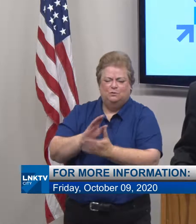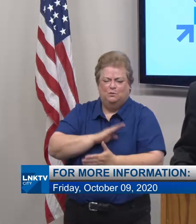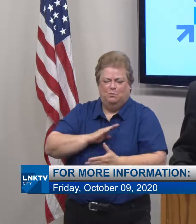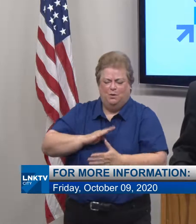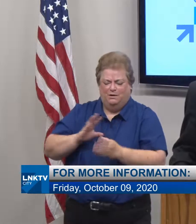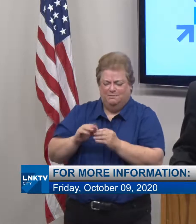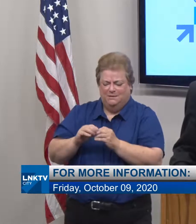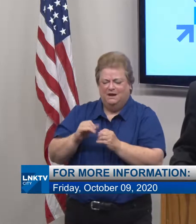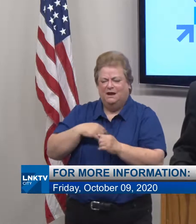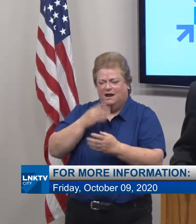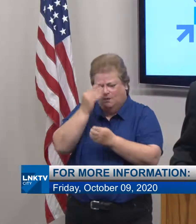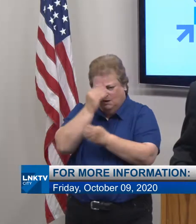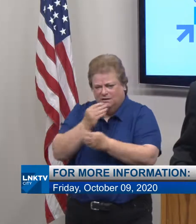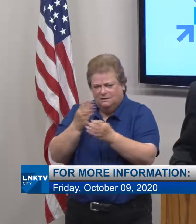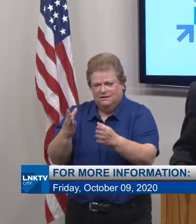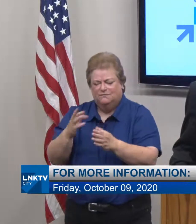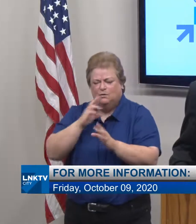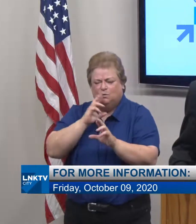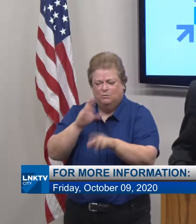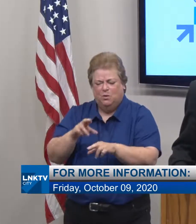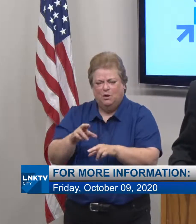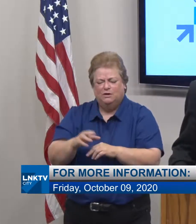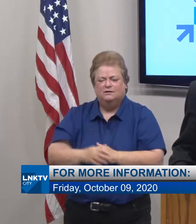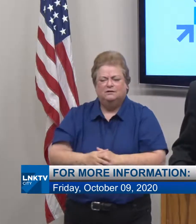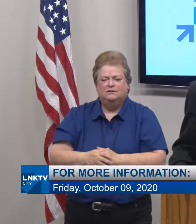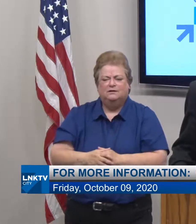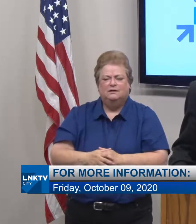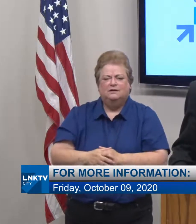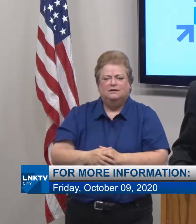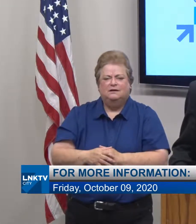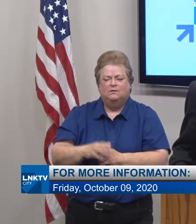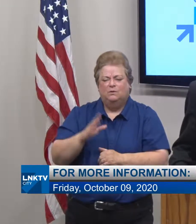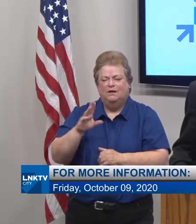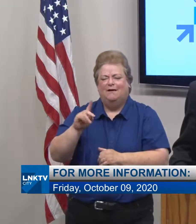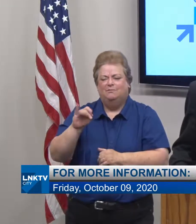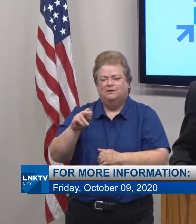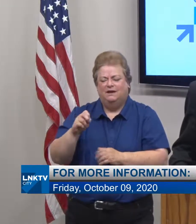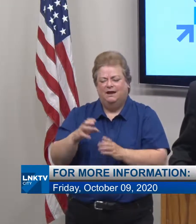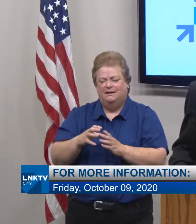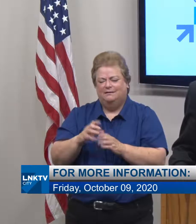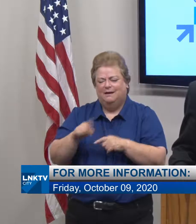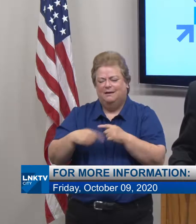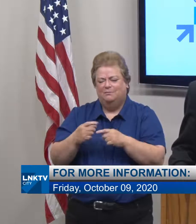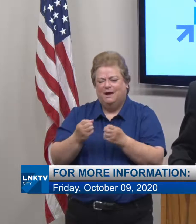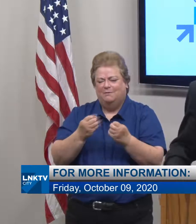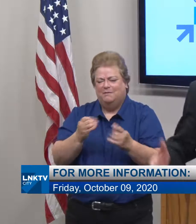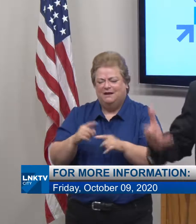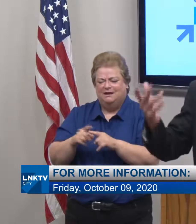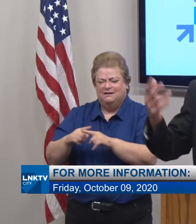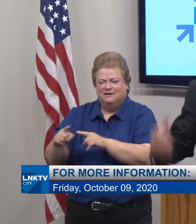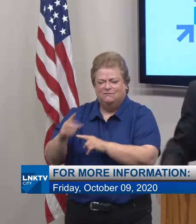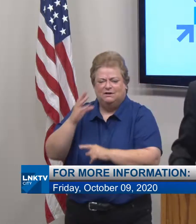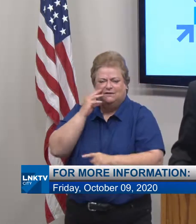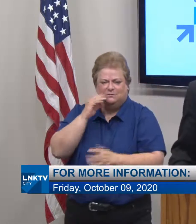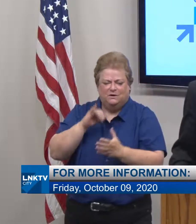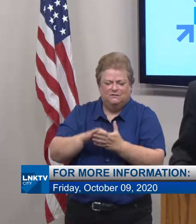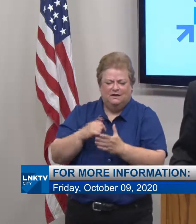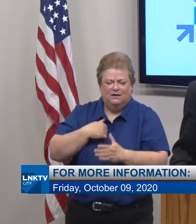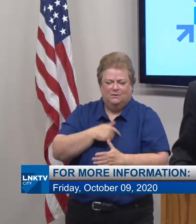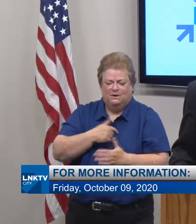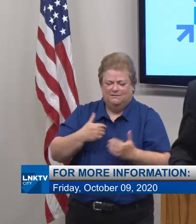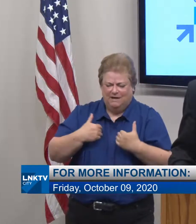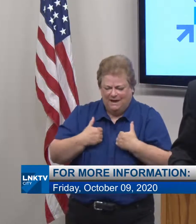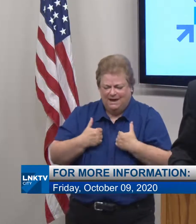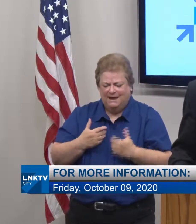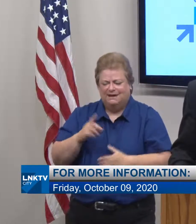I'm planning on giving a rather thorough report, updating on a lot of different experiences that we've had and data that we've had,